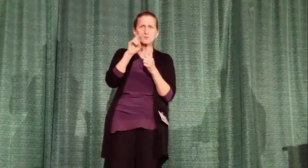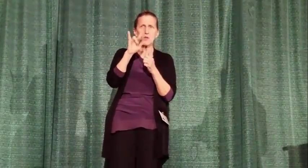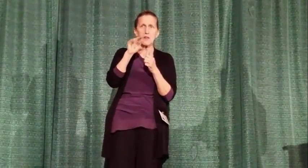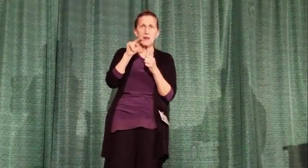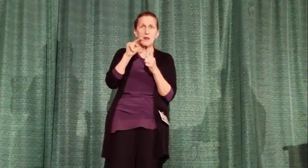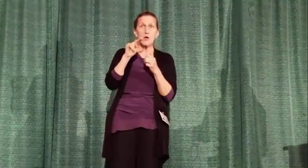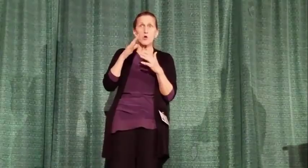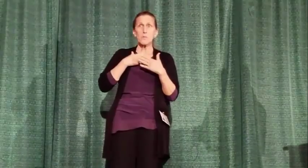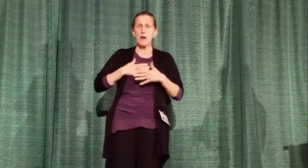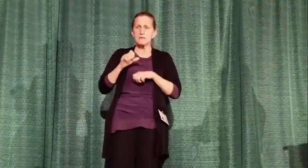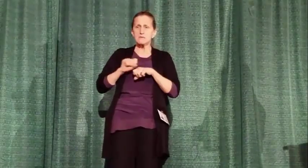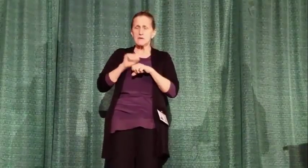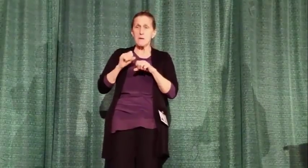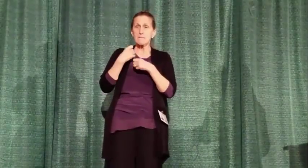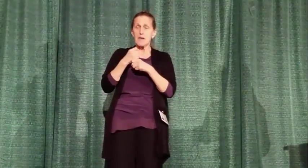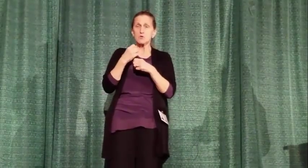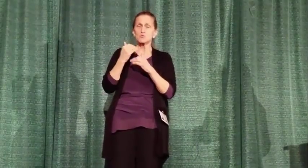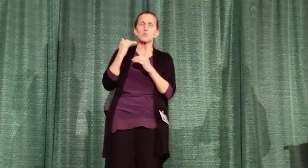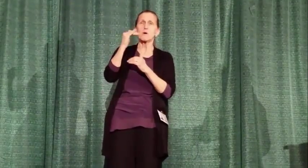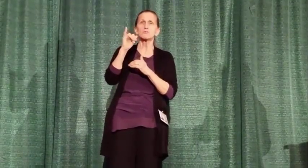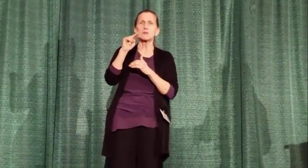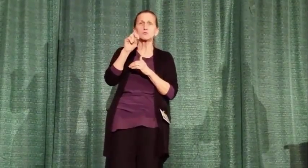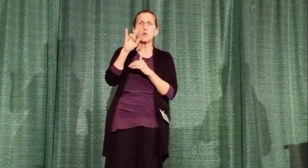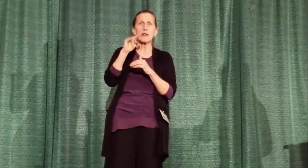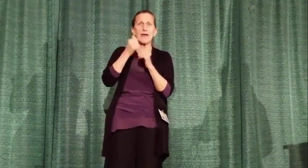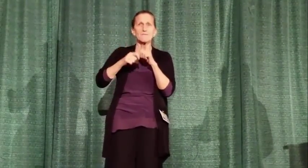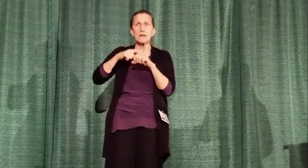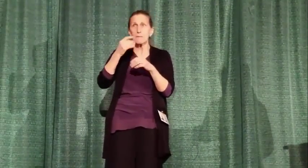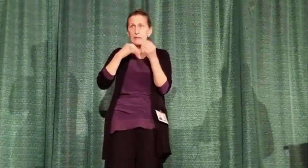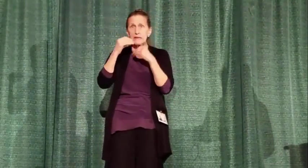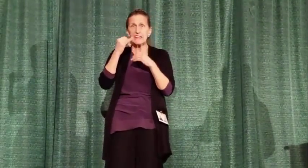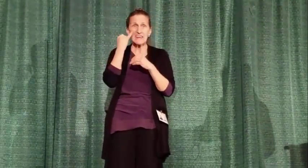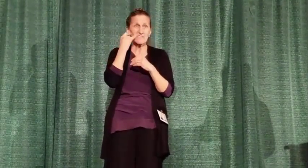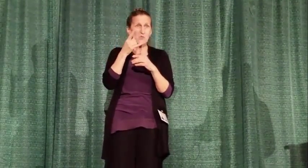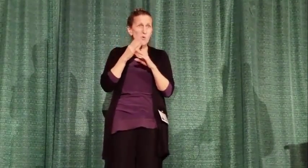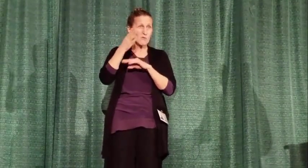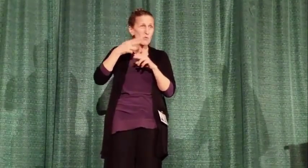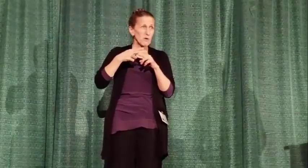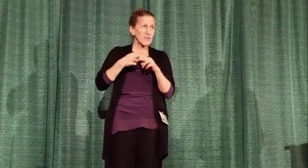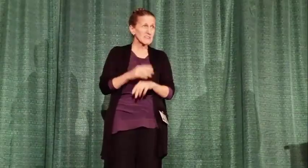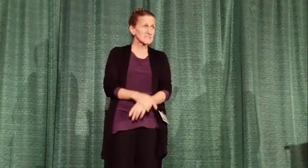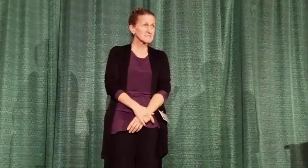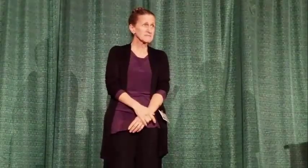excess insulin from every food you eat if you're overweight.